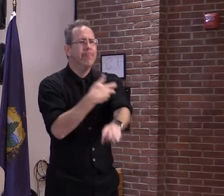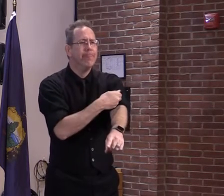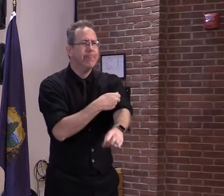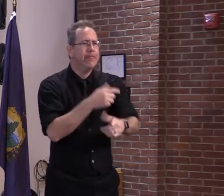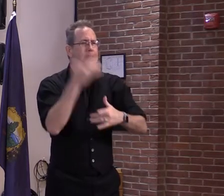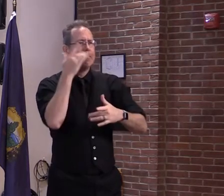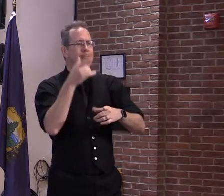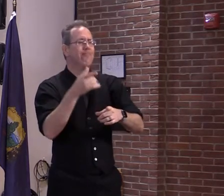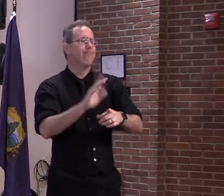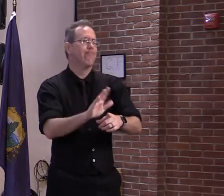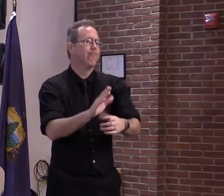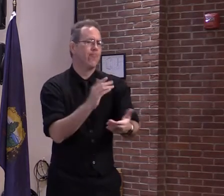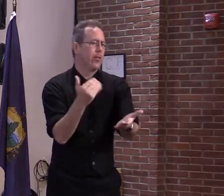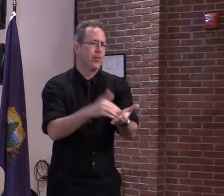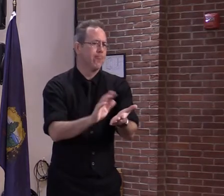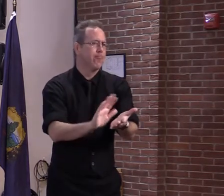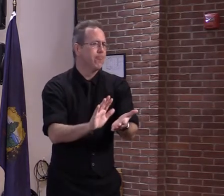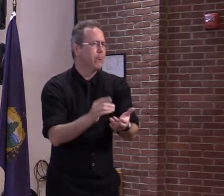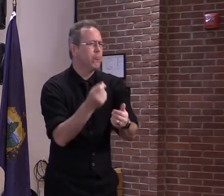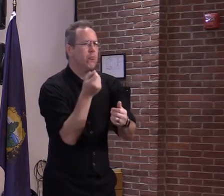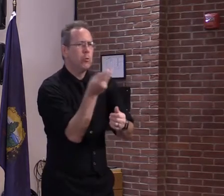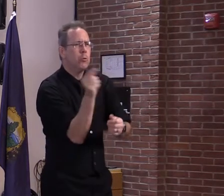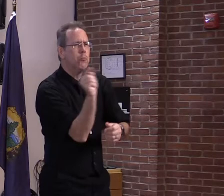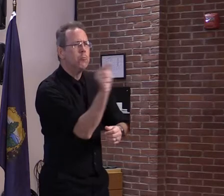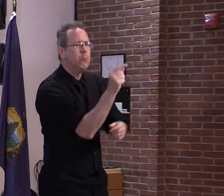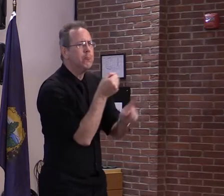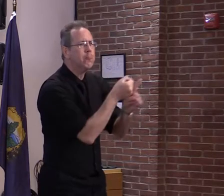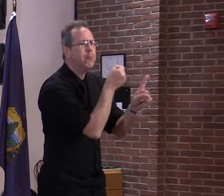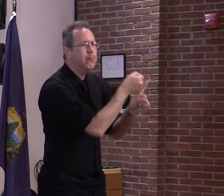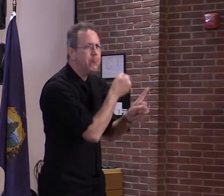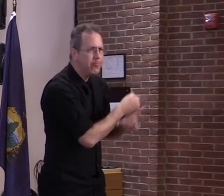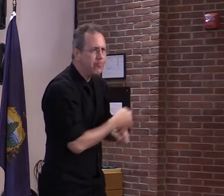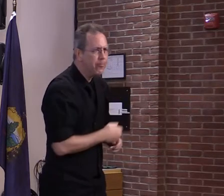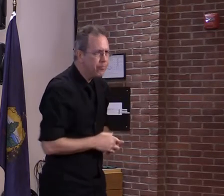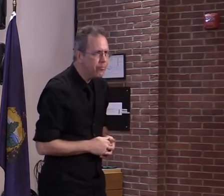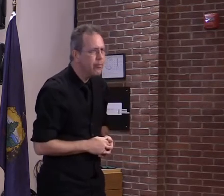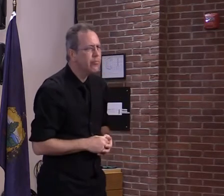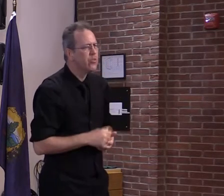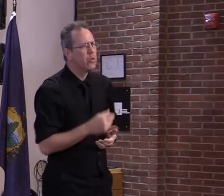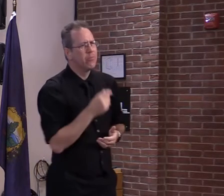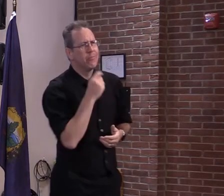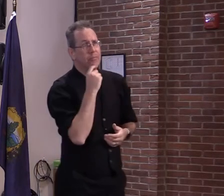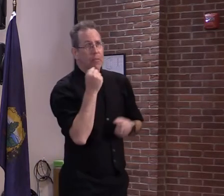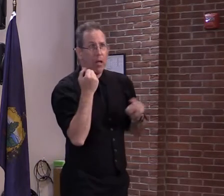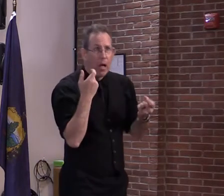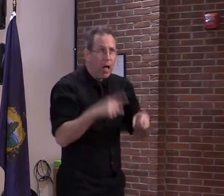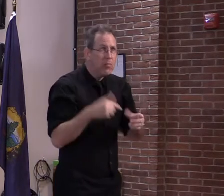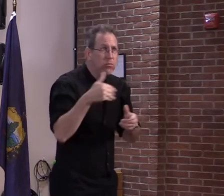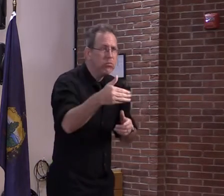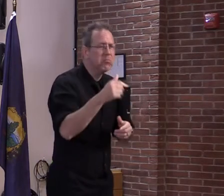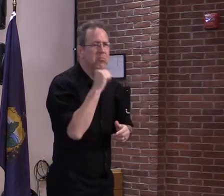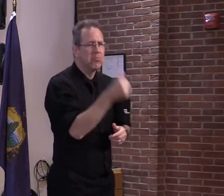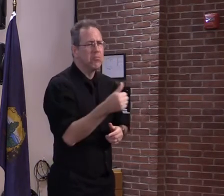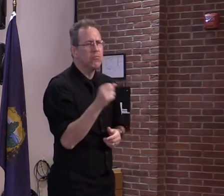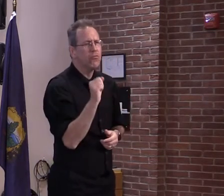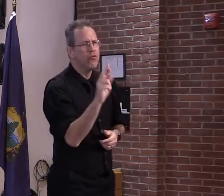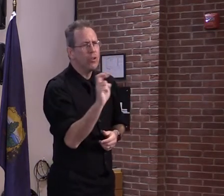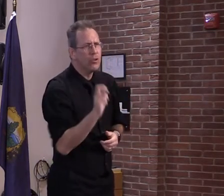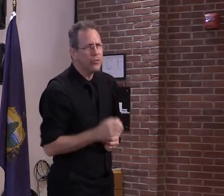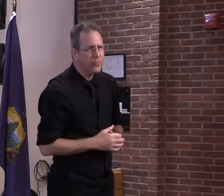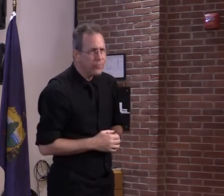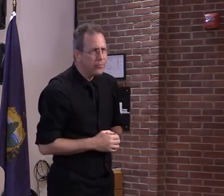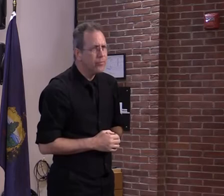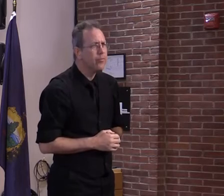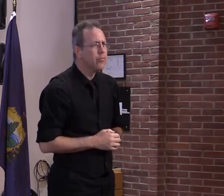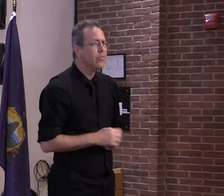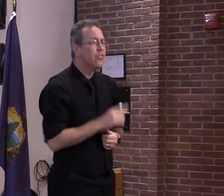underlying as conditions, that they should not get the vaccine. And I think the track record of the vaccine